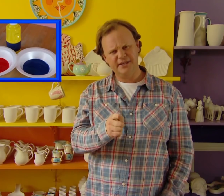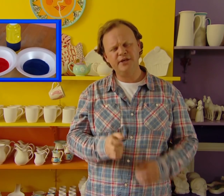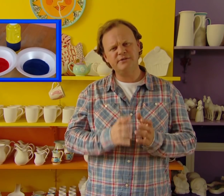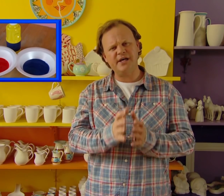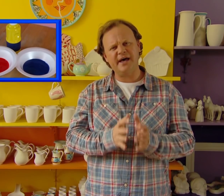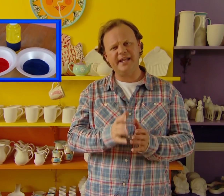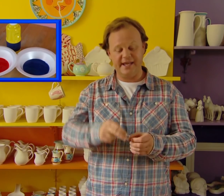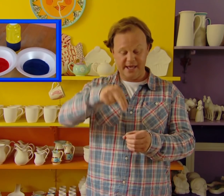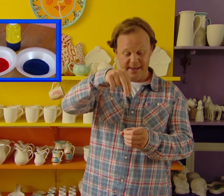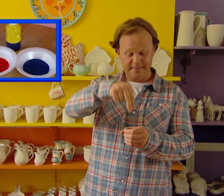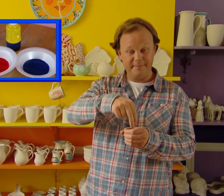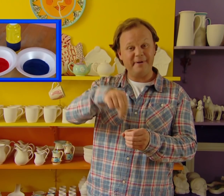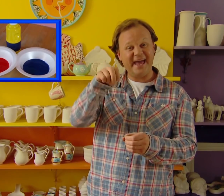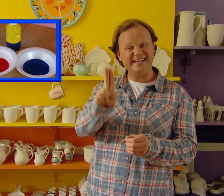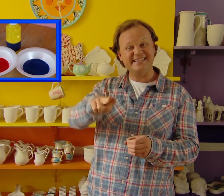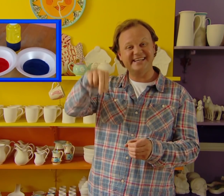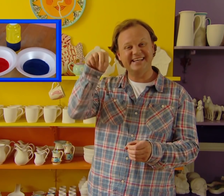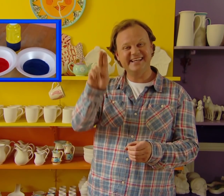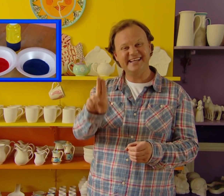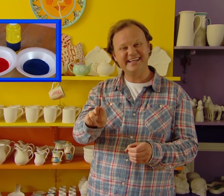You sign, paint.